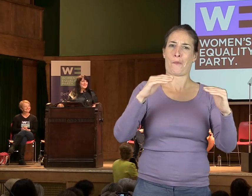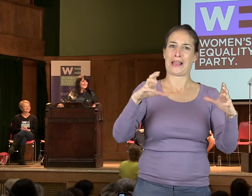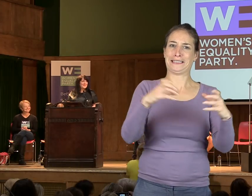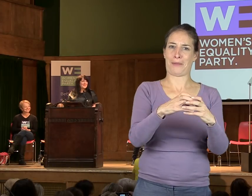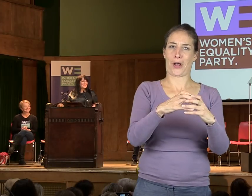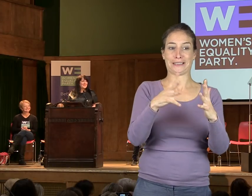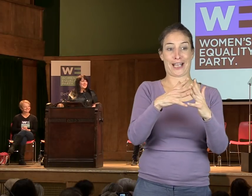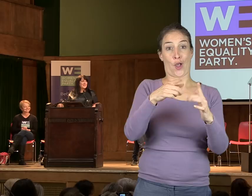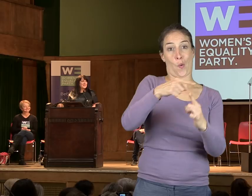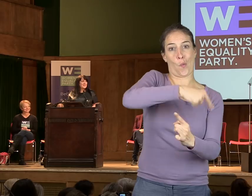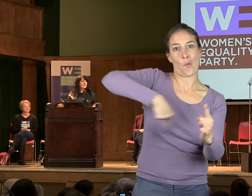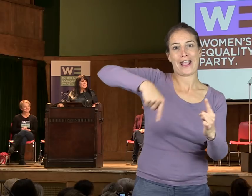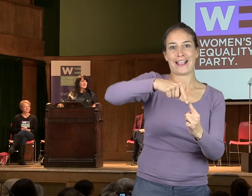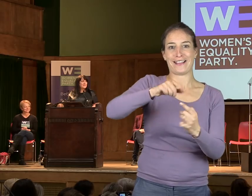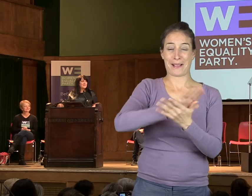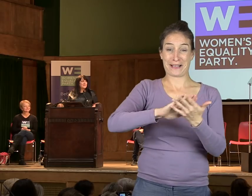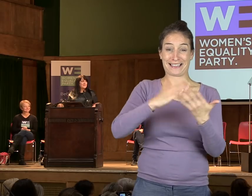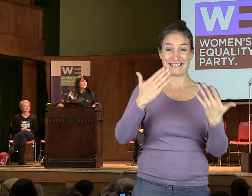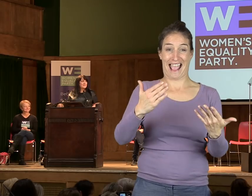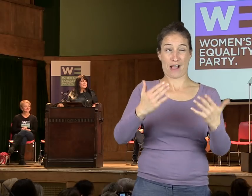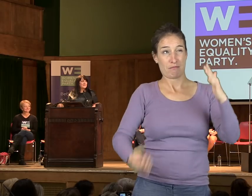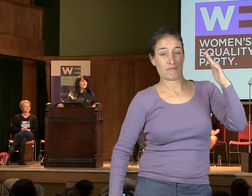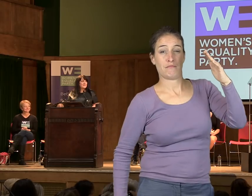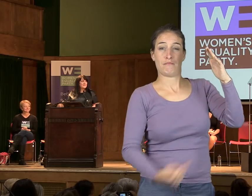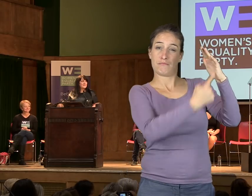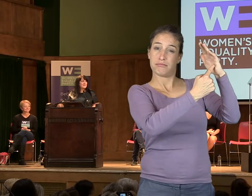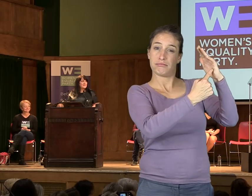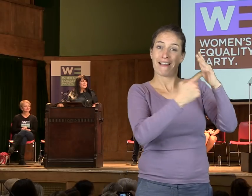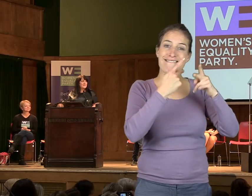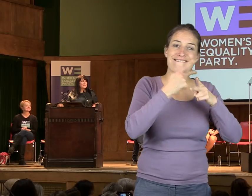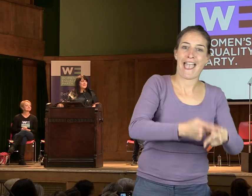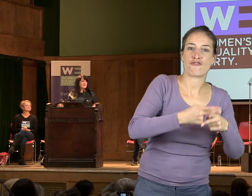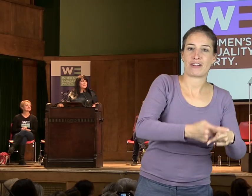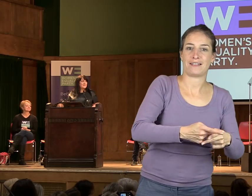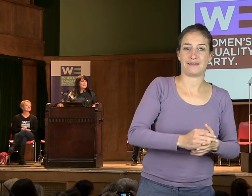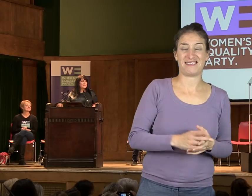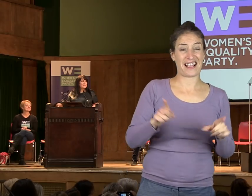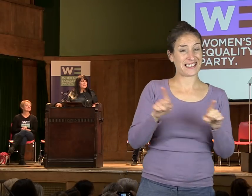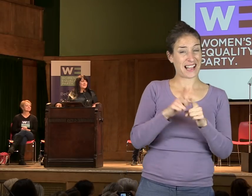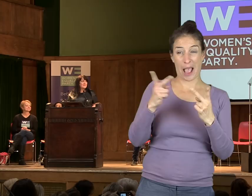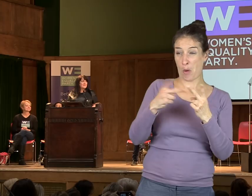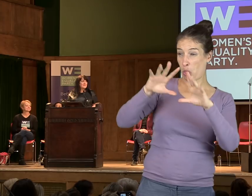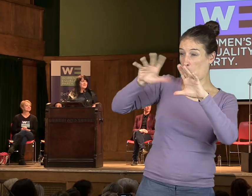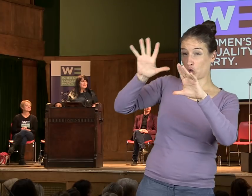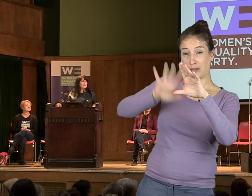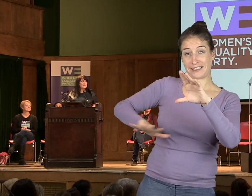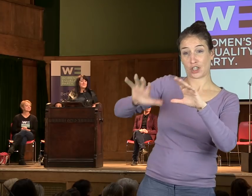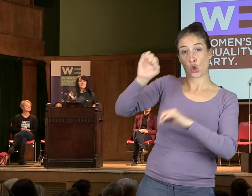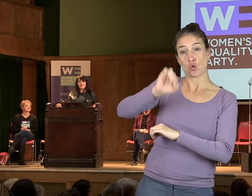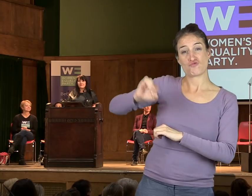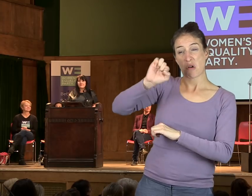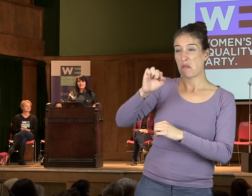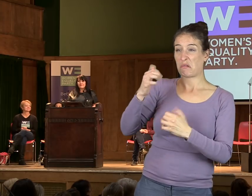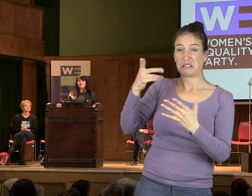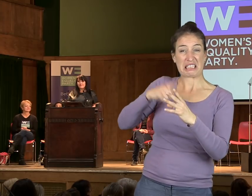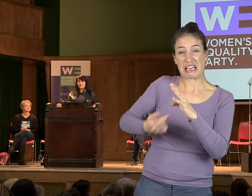caring fairly and squarely on the table, just like they did in other European countries a generation